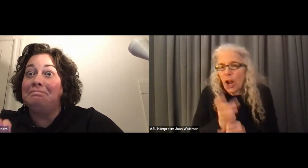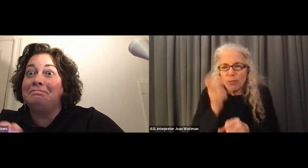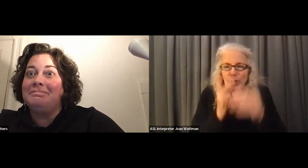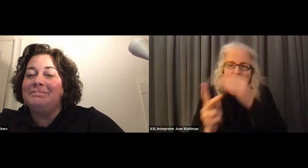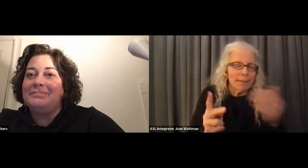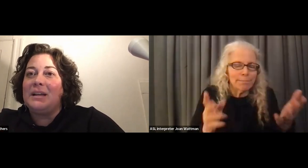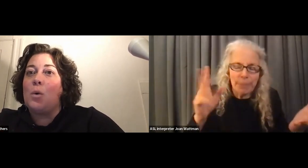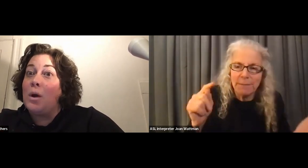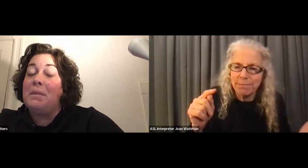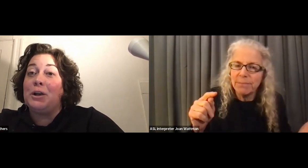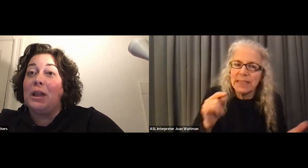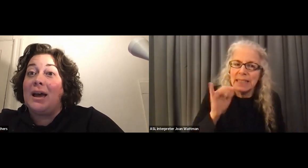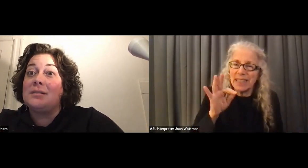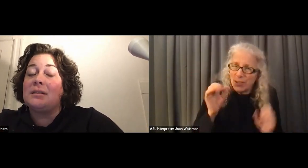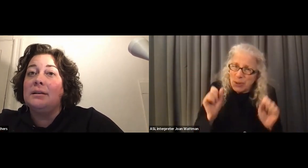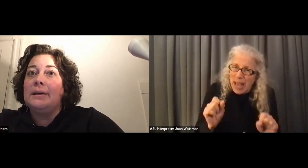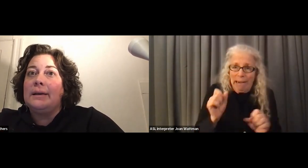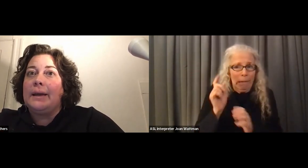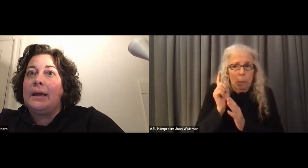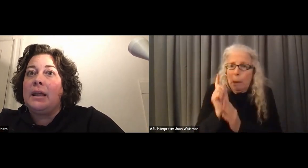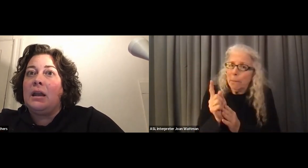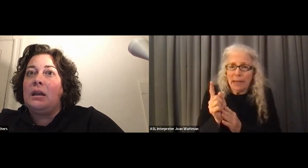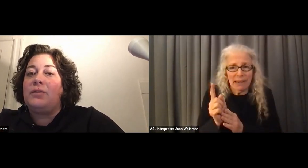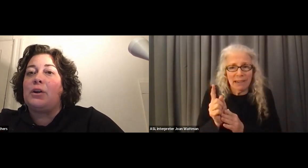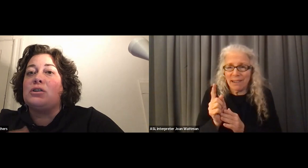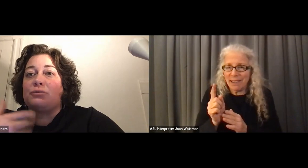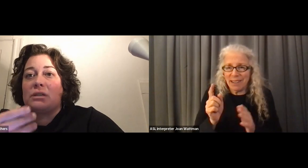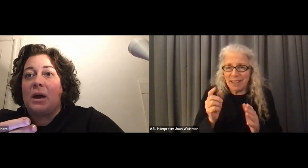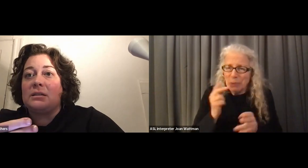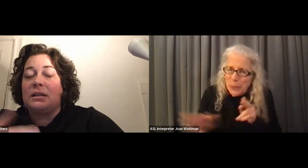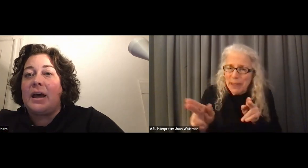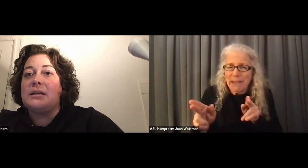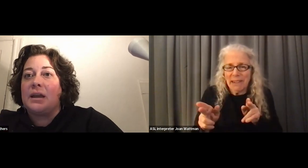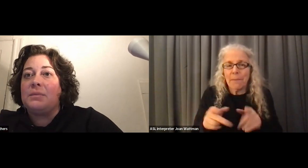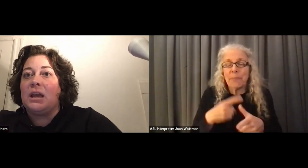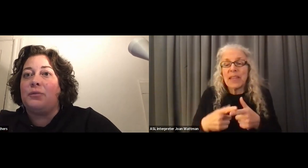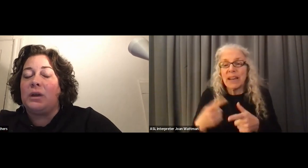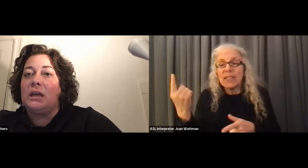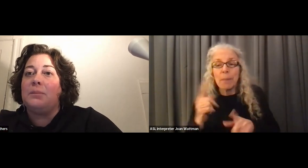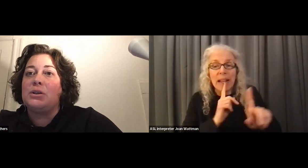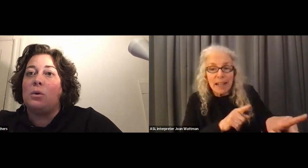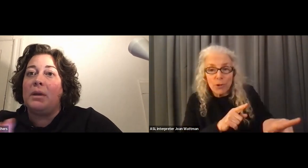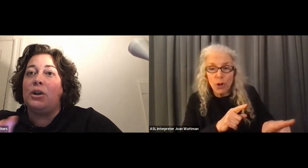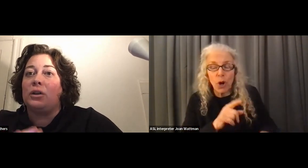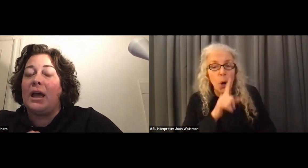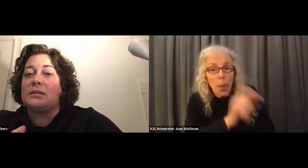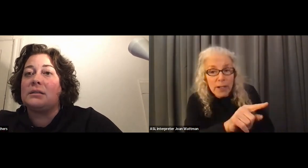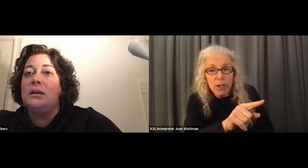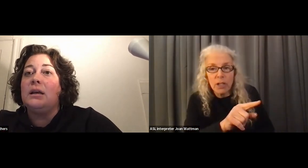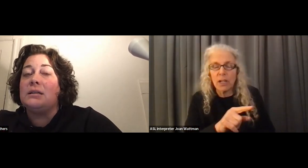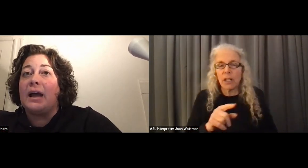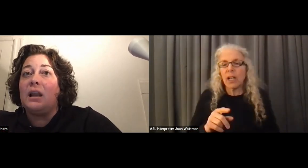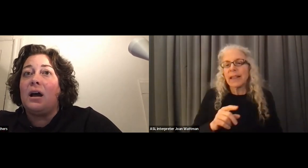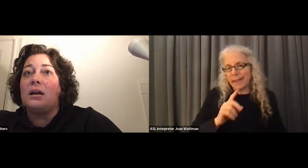obviously, 1 minute or less. And then if there's a response to that, same thing, if we can keep it to a minute or